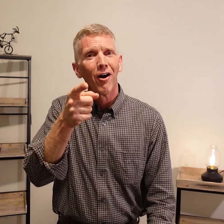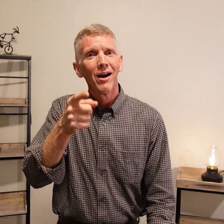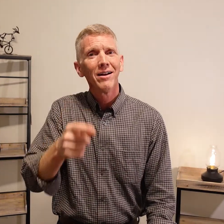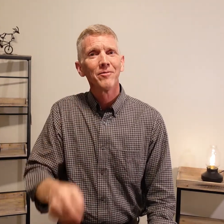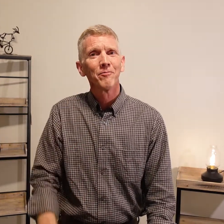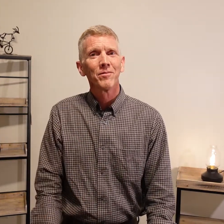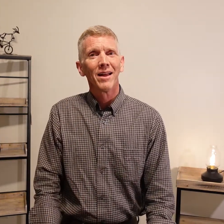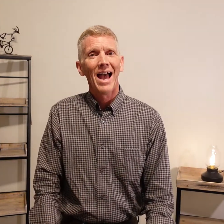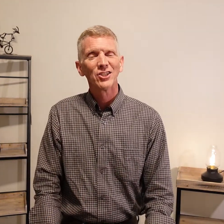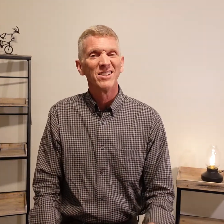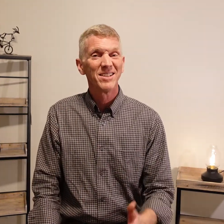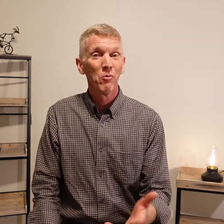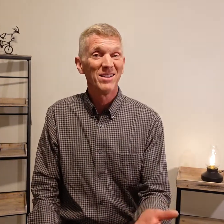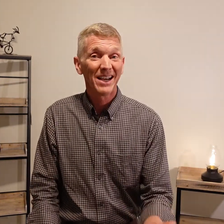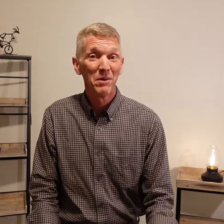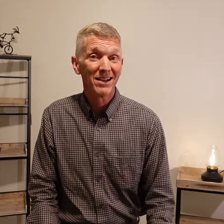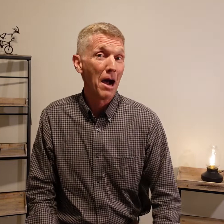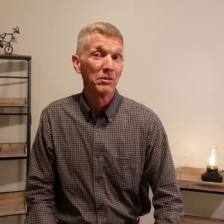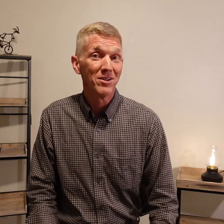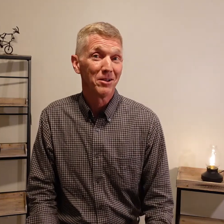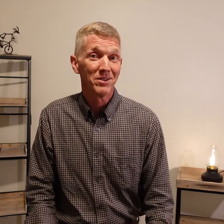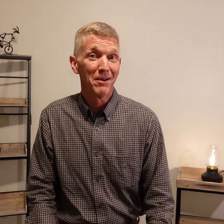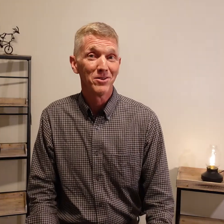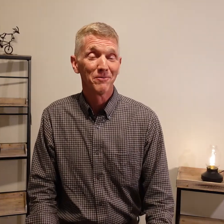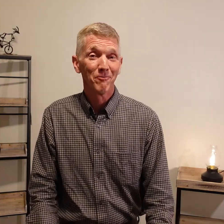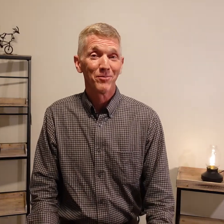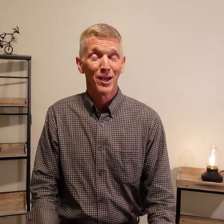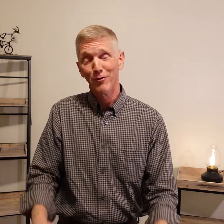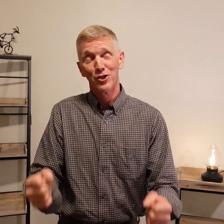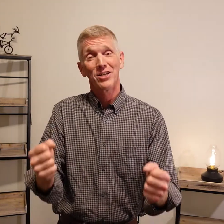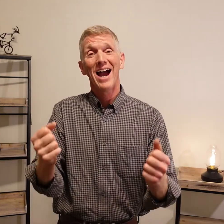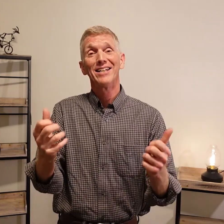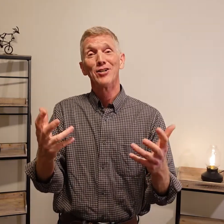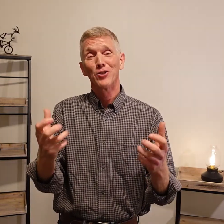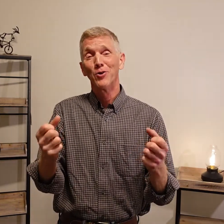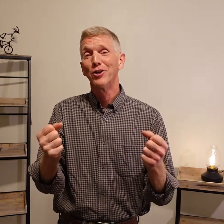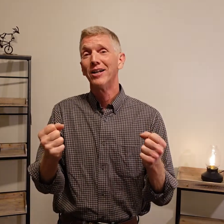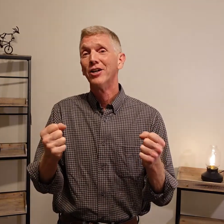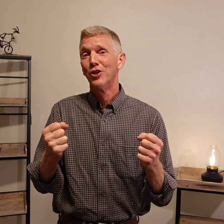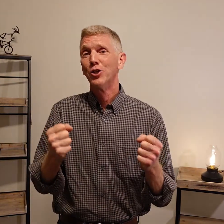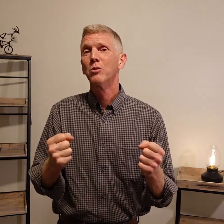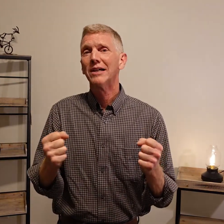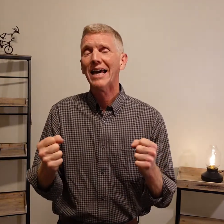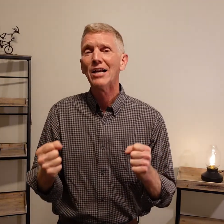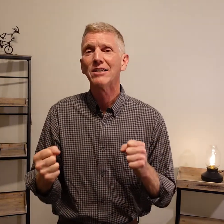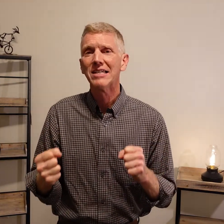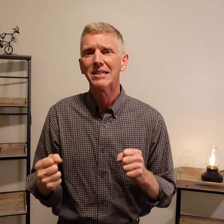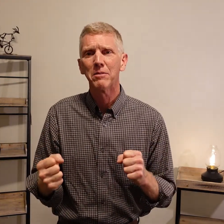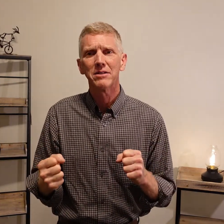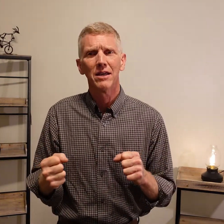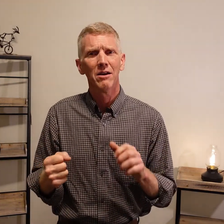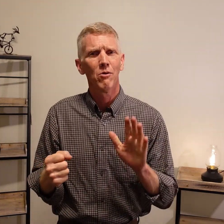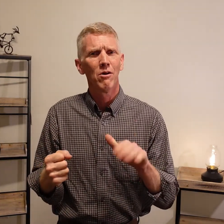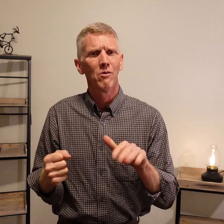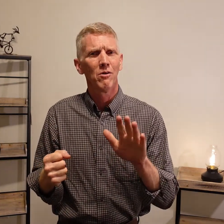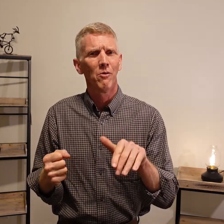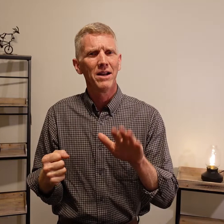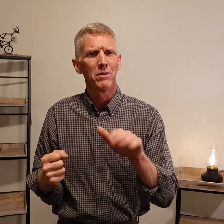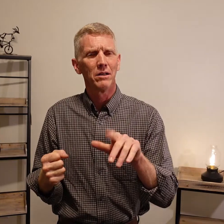right? Actually, in some ways, that can be a compliment sometimes. If your signing is so good, you will occasionally see somebody say, hey, whoa, whoa, wait a minute.